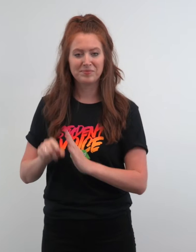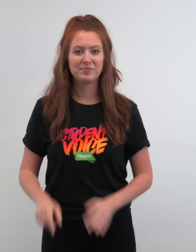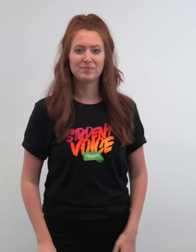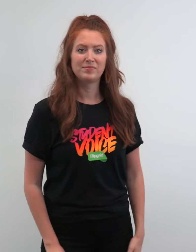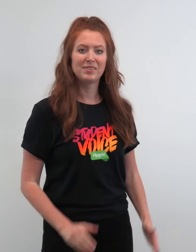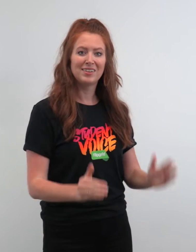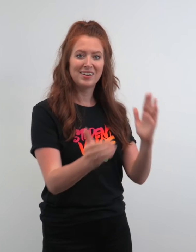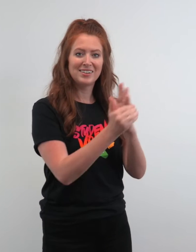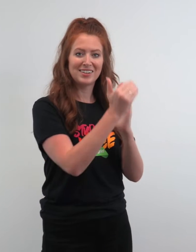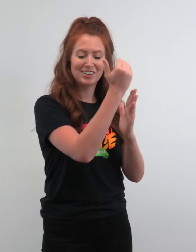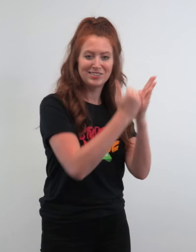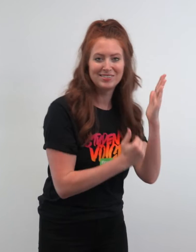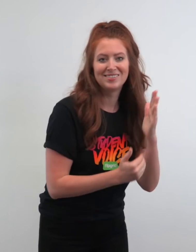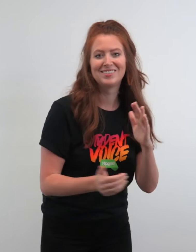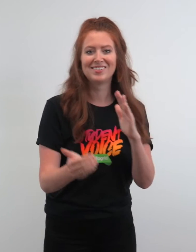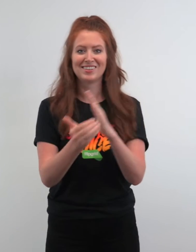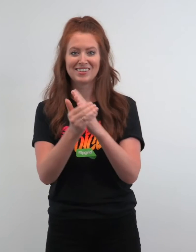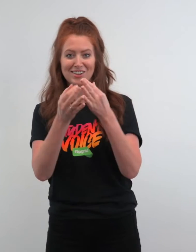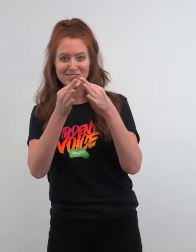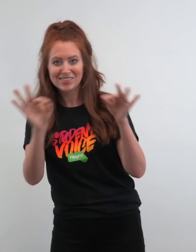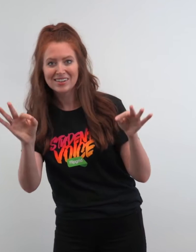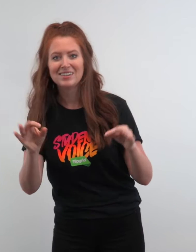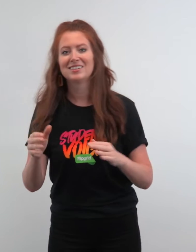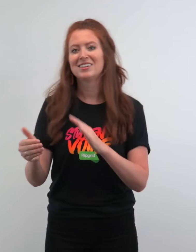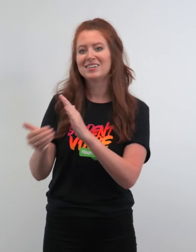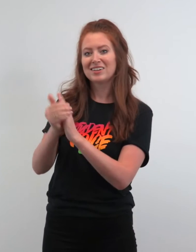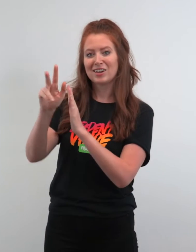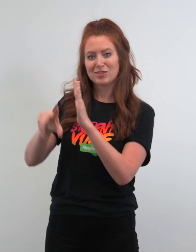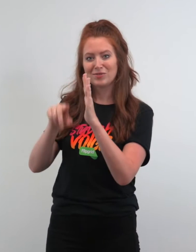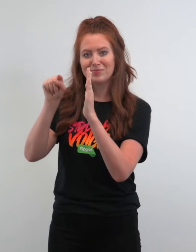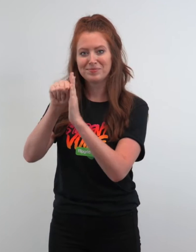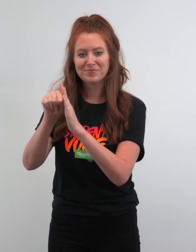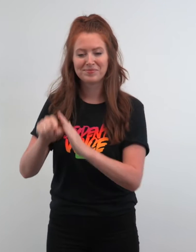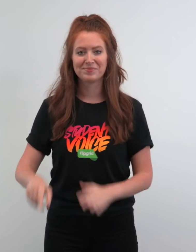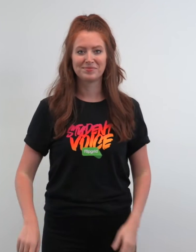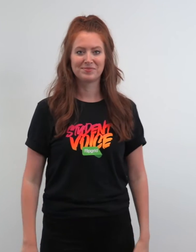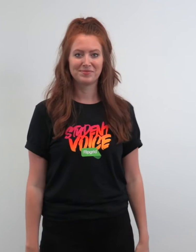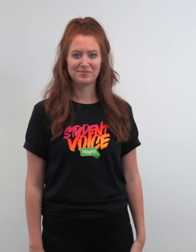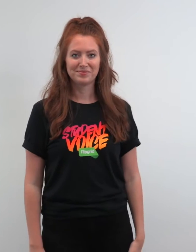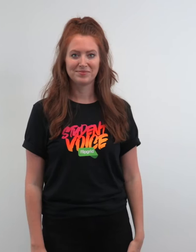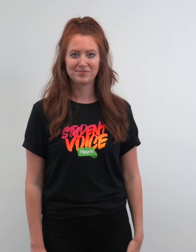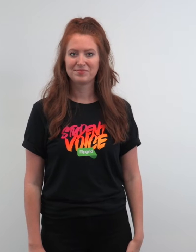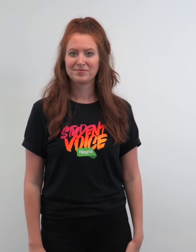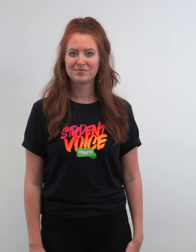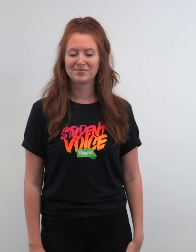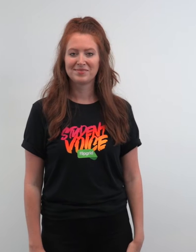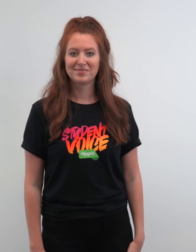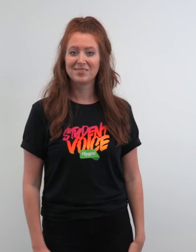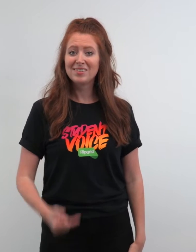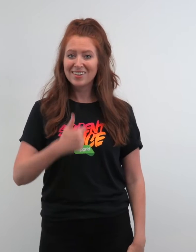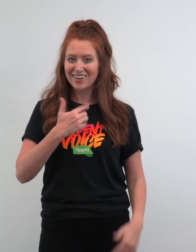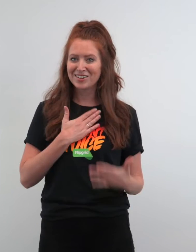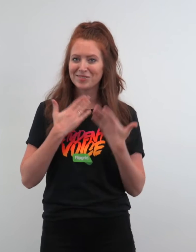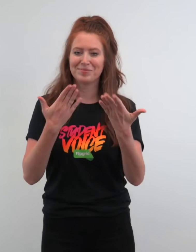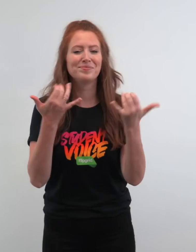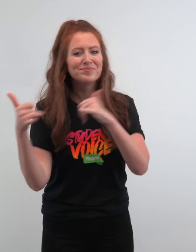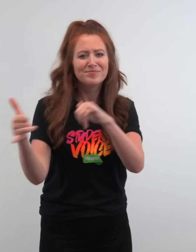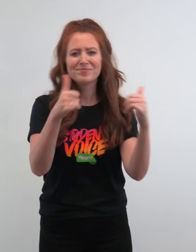for grading, attach lessons, attach links, attach videos. I